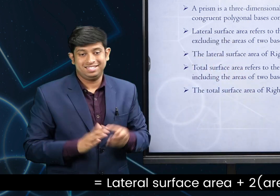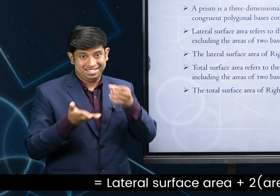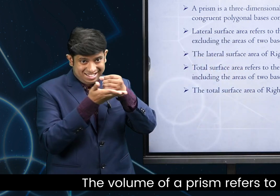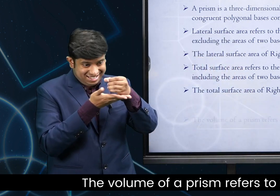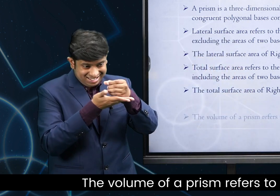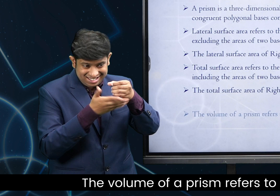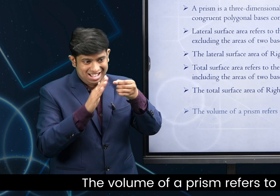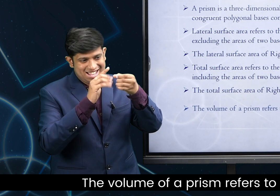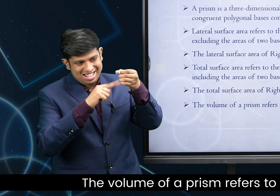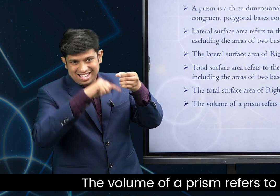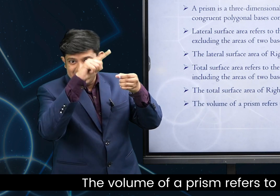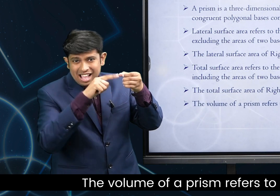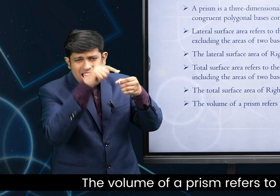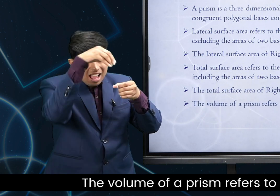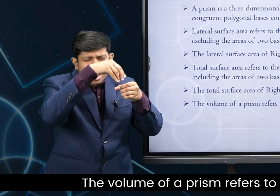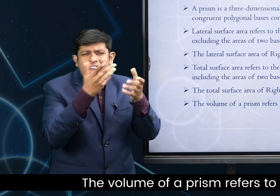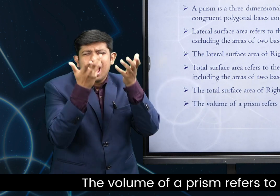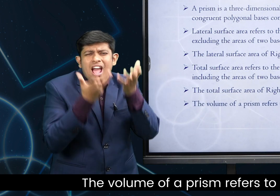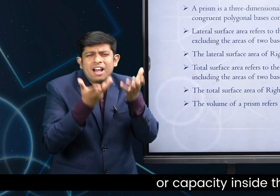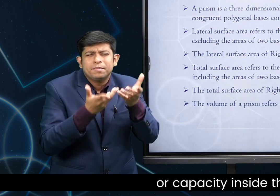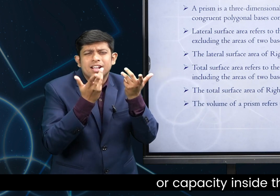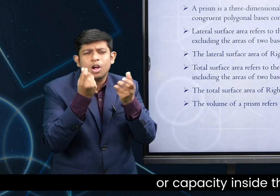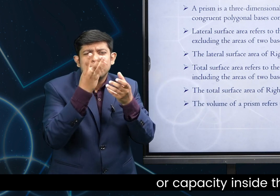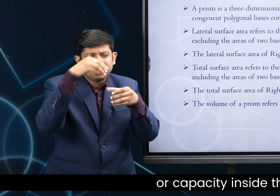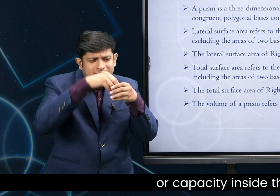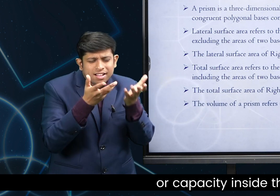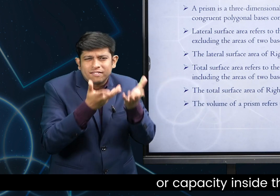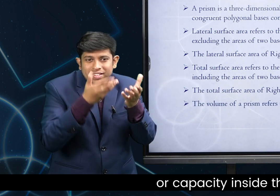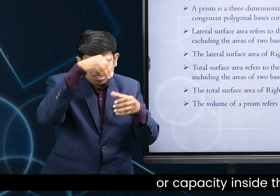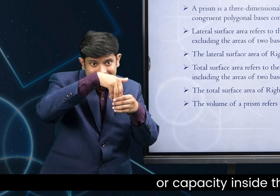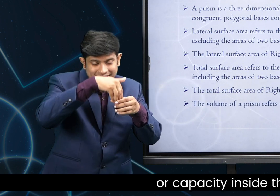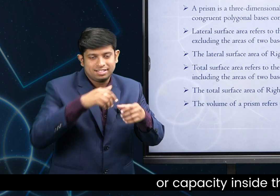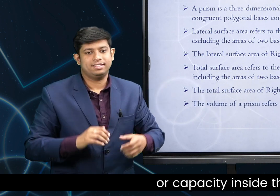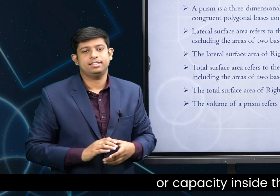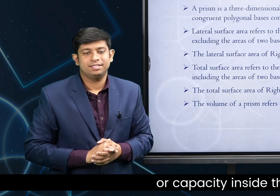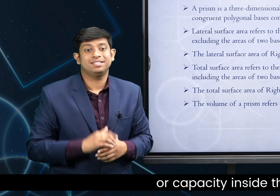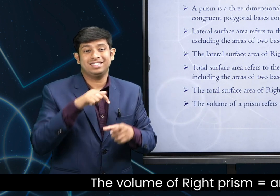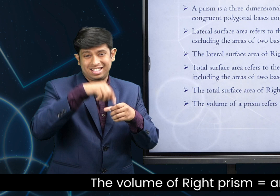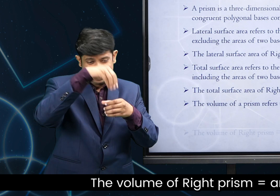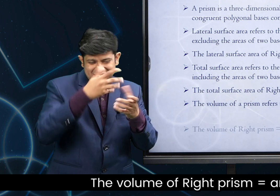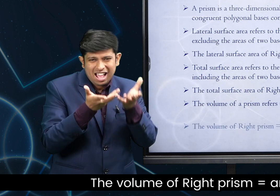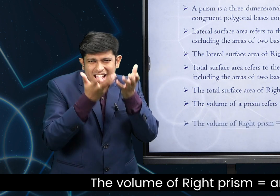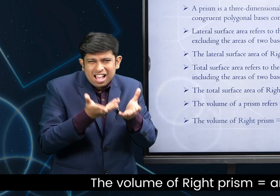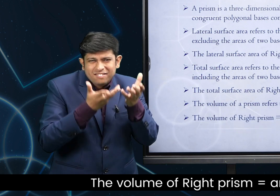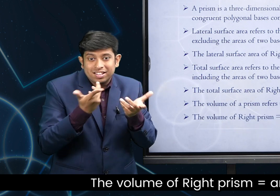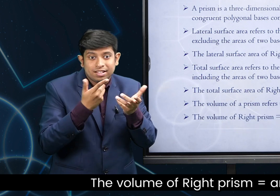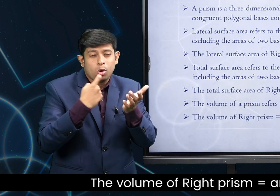The volume of a prism refers to the amount of space or capacity inside the shape. Volume of right prism is equal